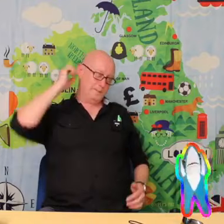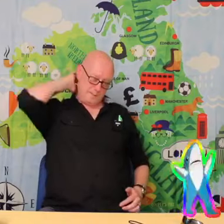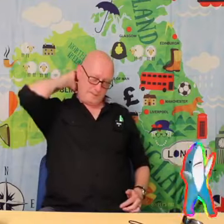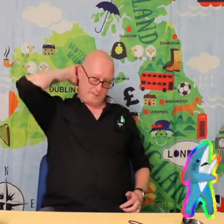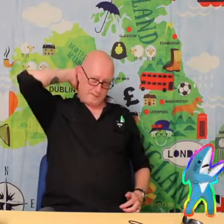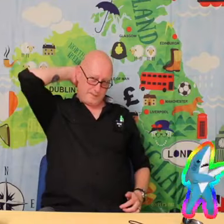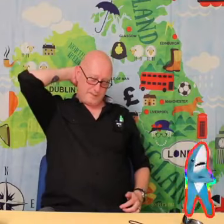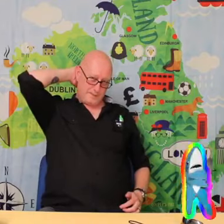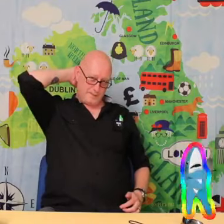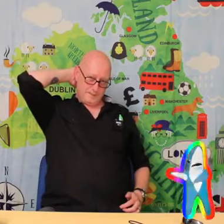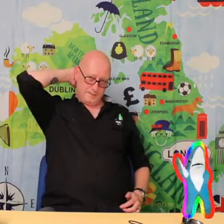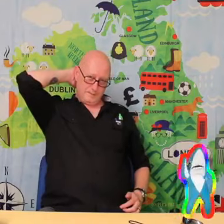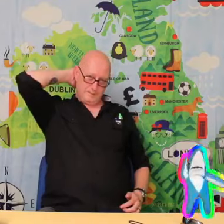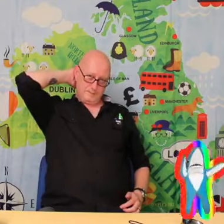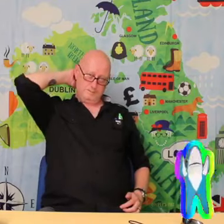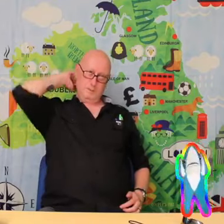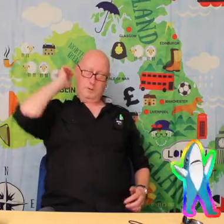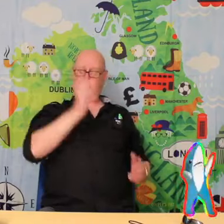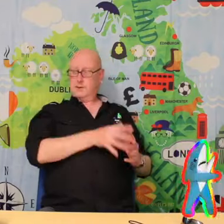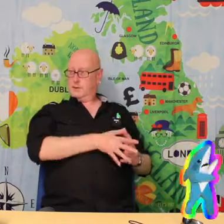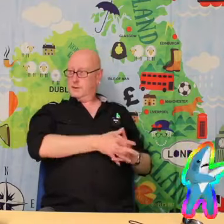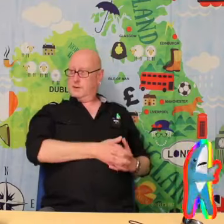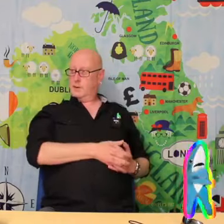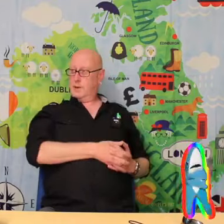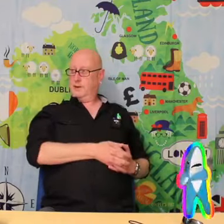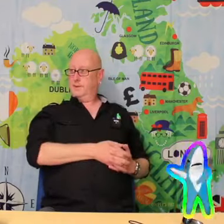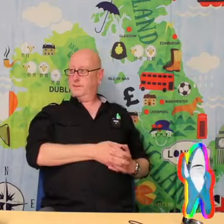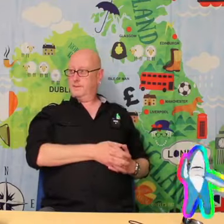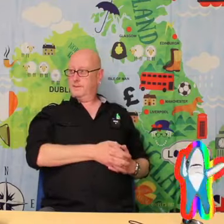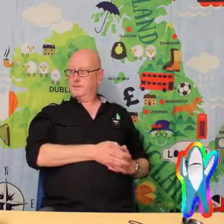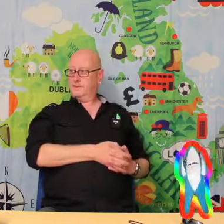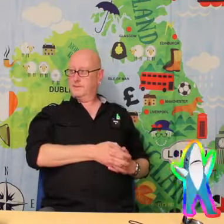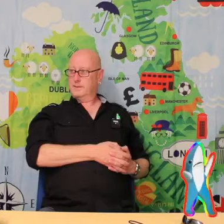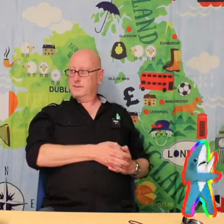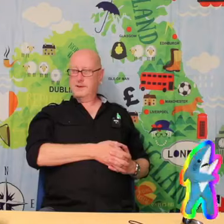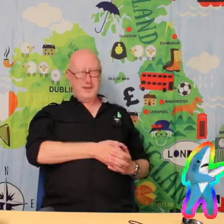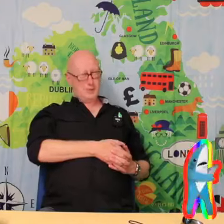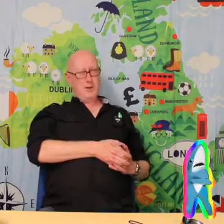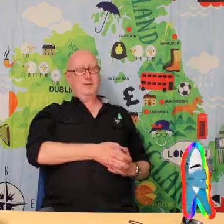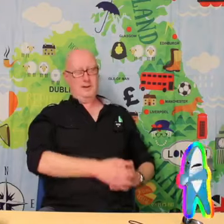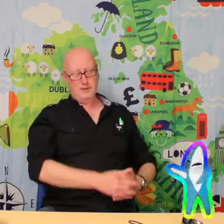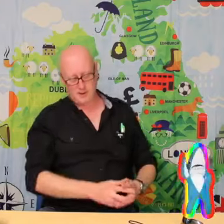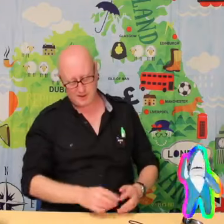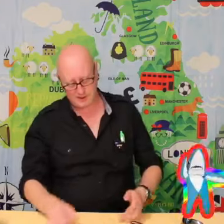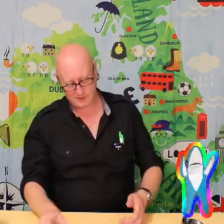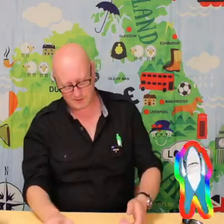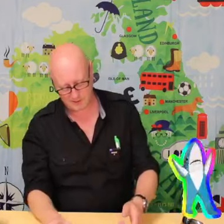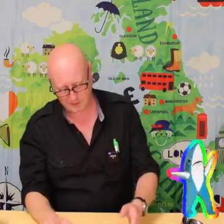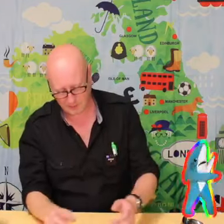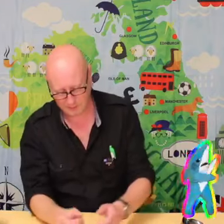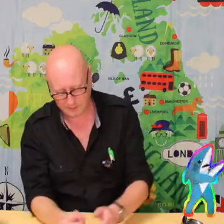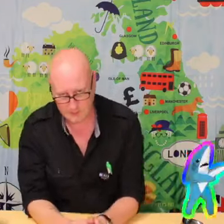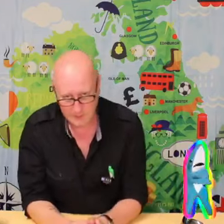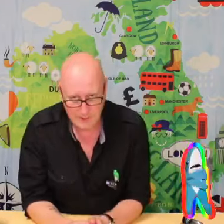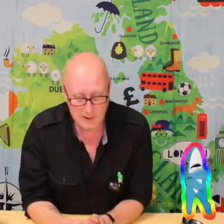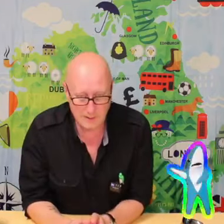at Night. Do you know what he sent her? Oh, Christ, I don't know. A pencil with a clanger on the end. Nice one. I enjoyed it. How cool is that?